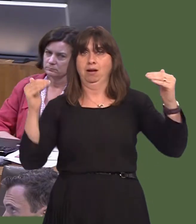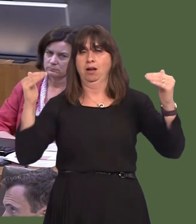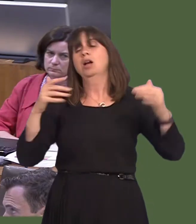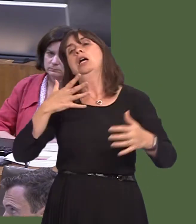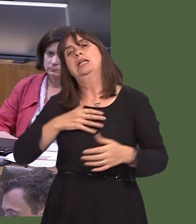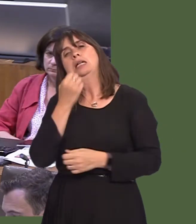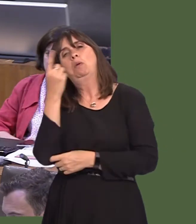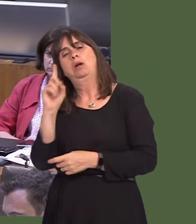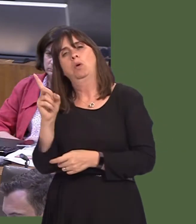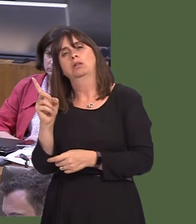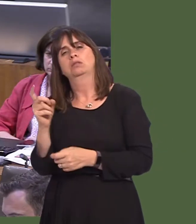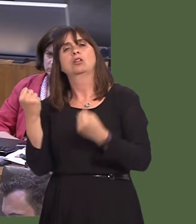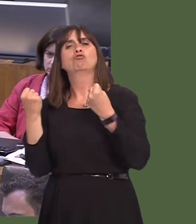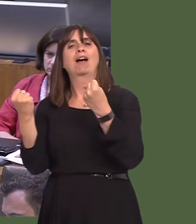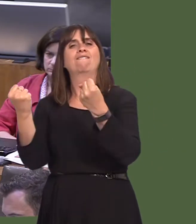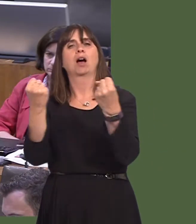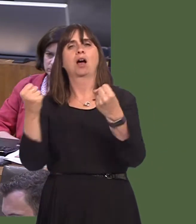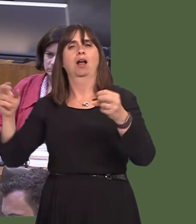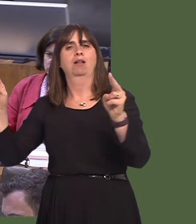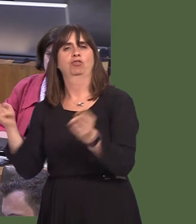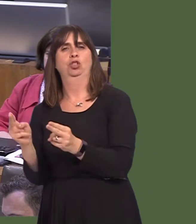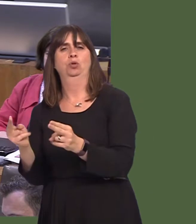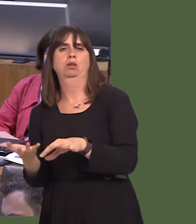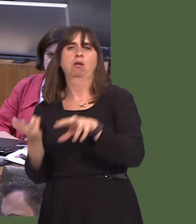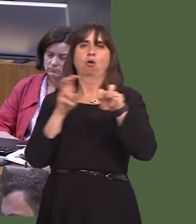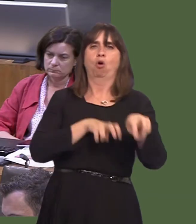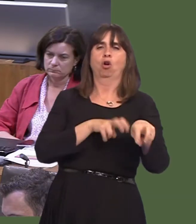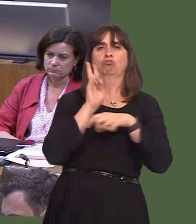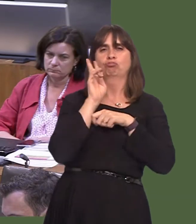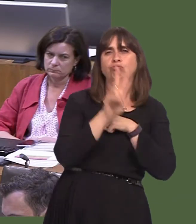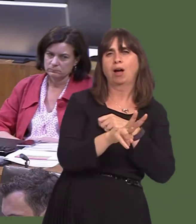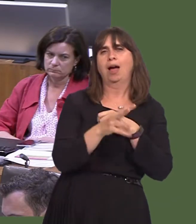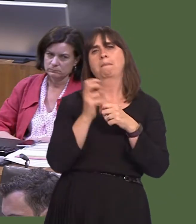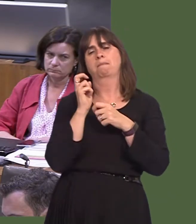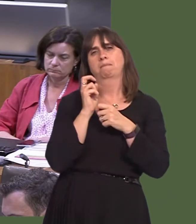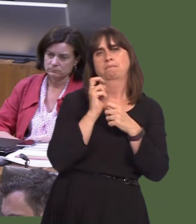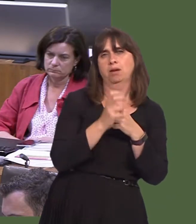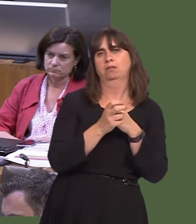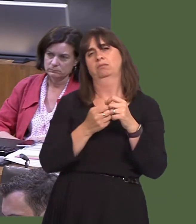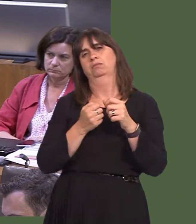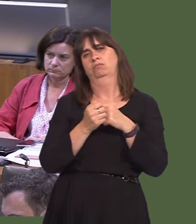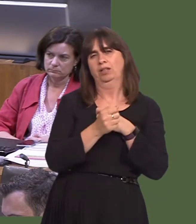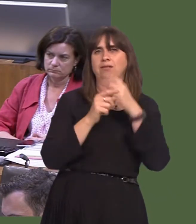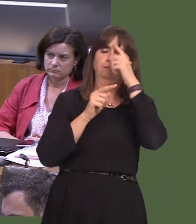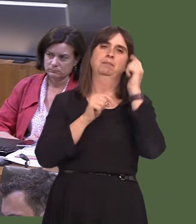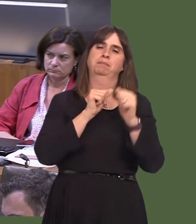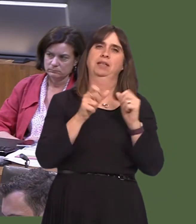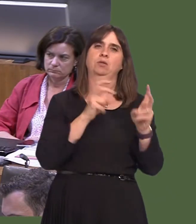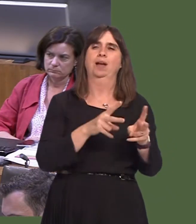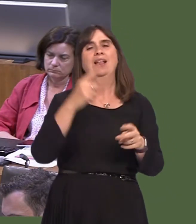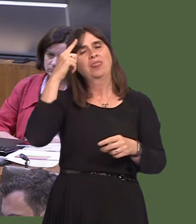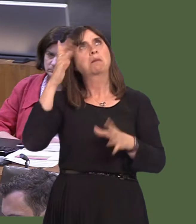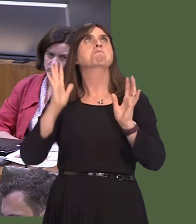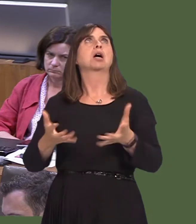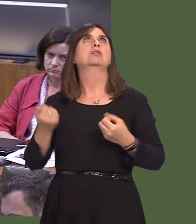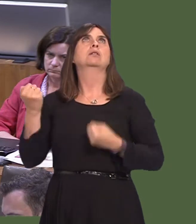their cars. And that's what the Metro is intended to do, to make sure that people don't feel that the only way into work for them is to travel by